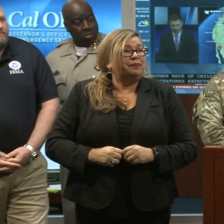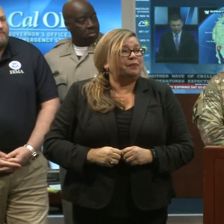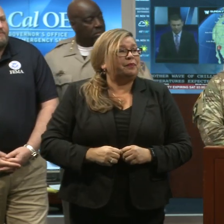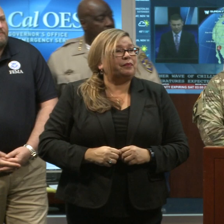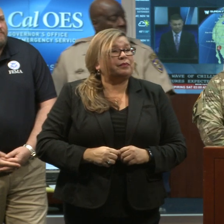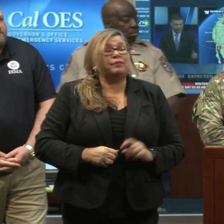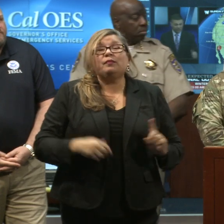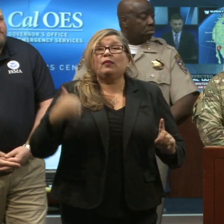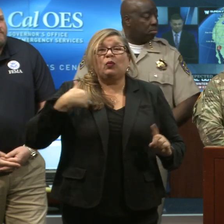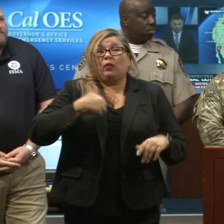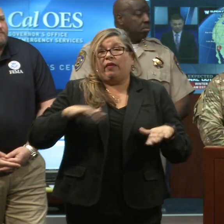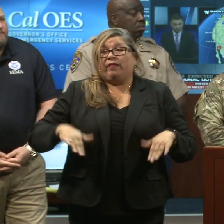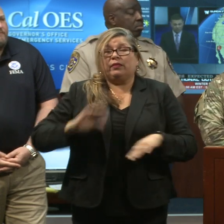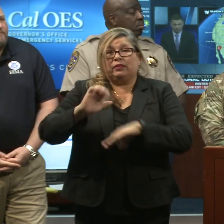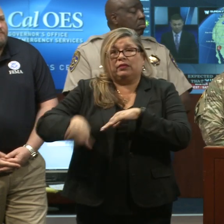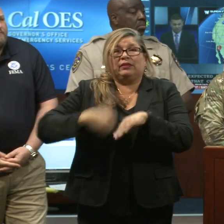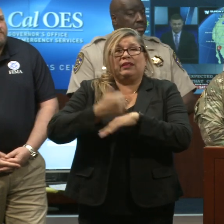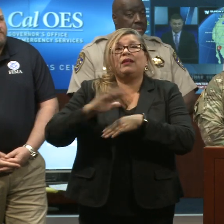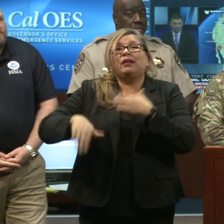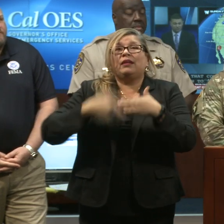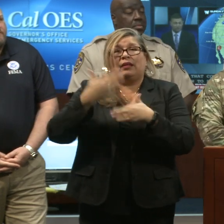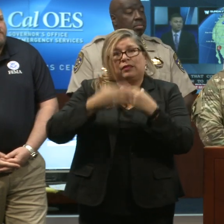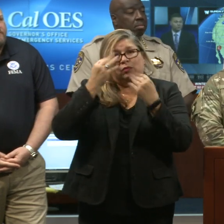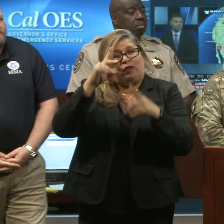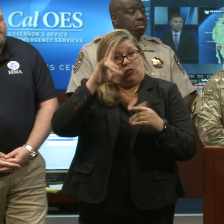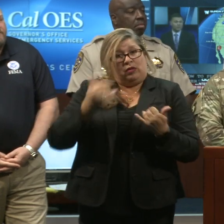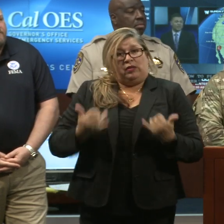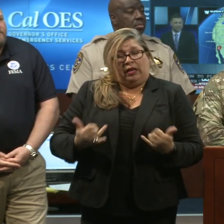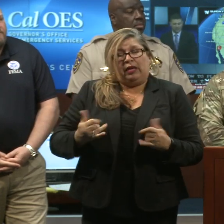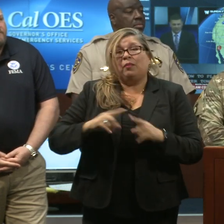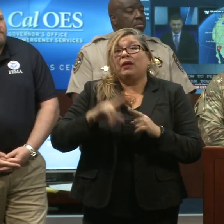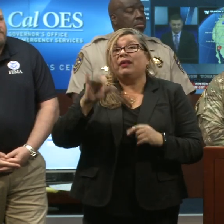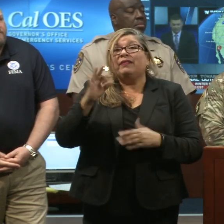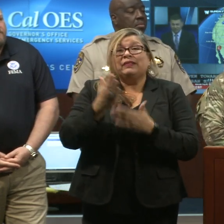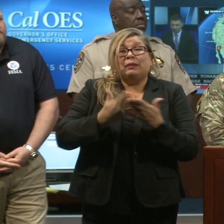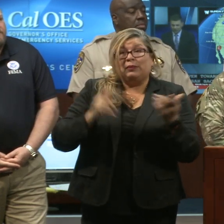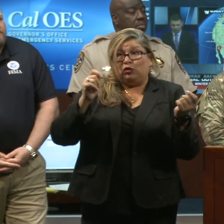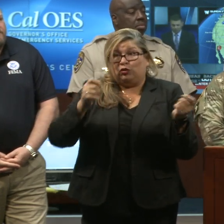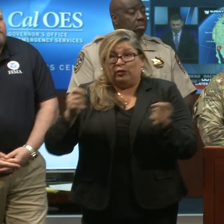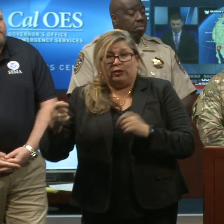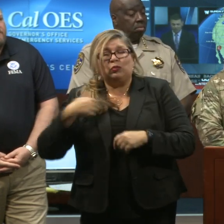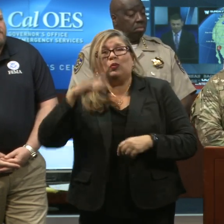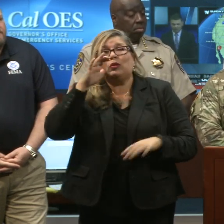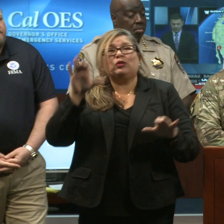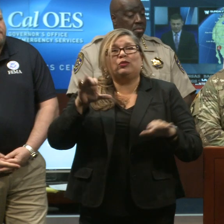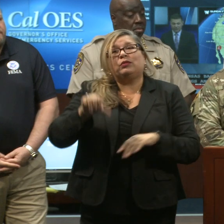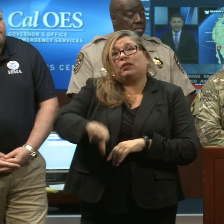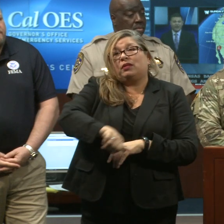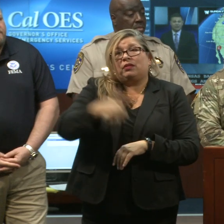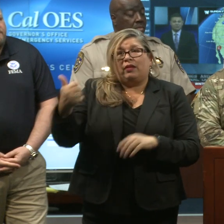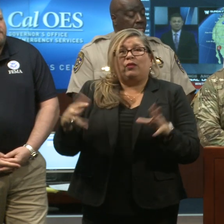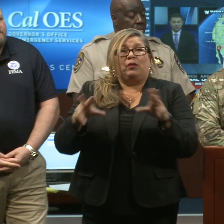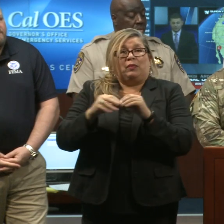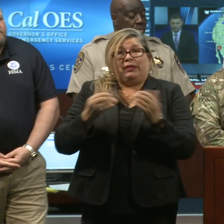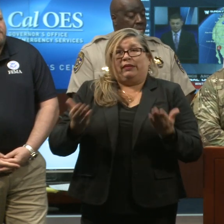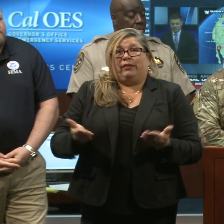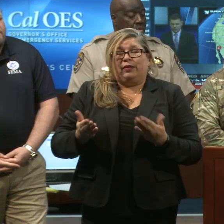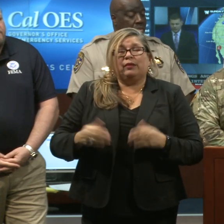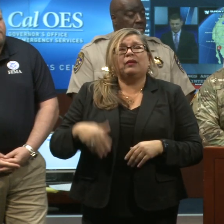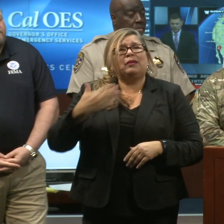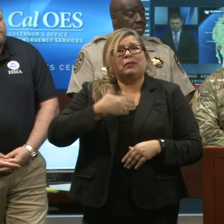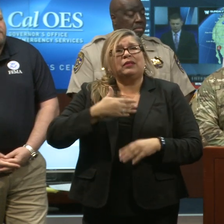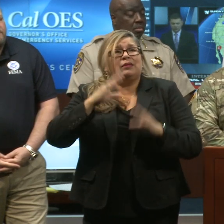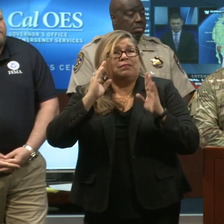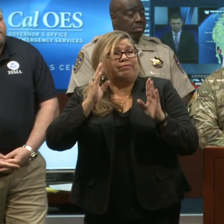We don't have another press conference scheduled for today. However, if things do change, we will do another one here. Please